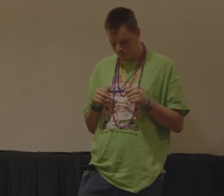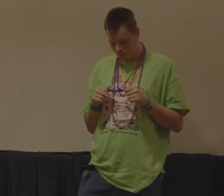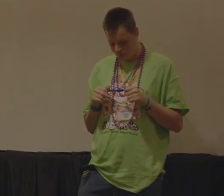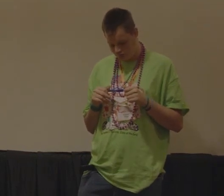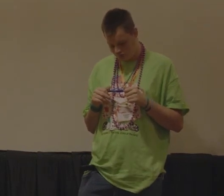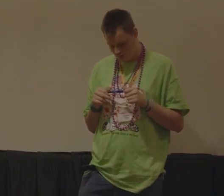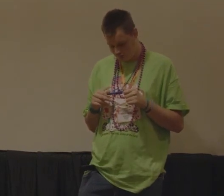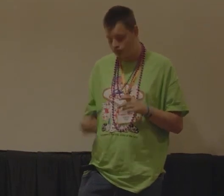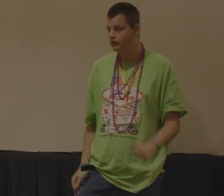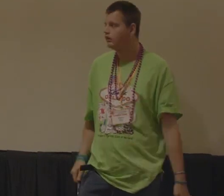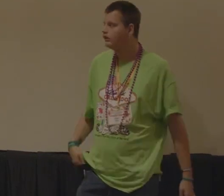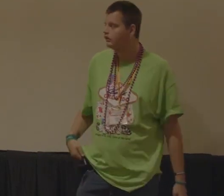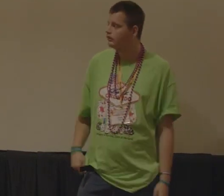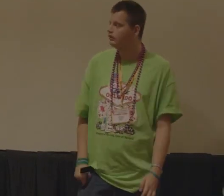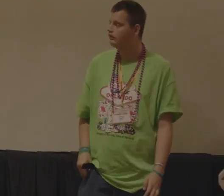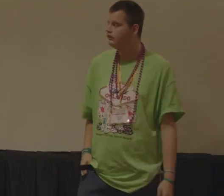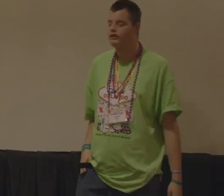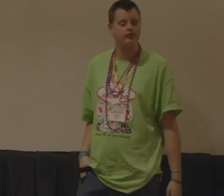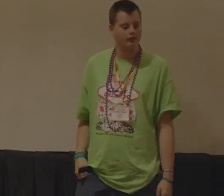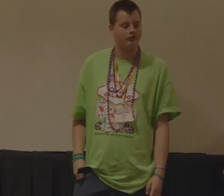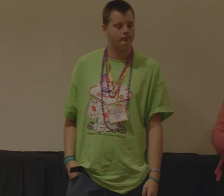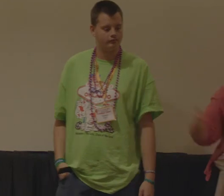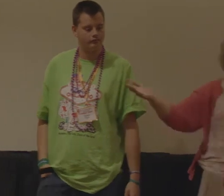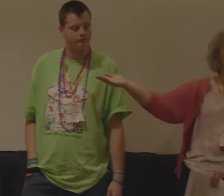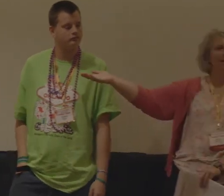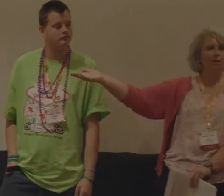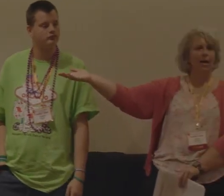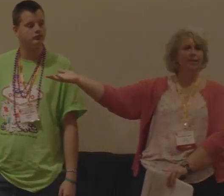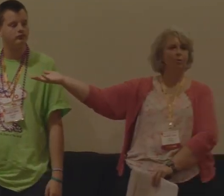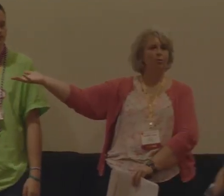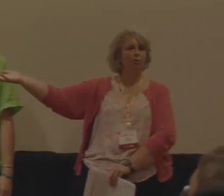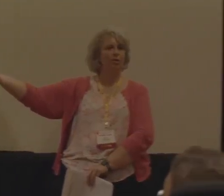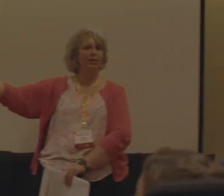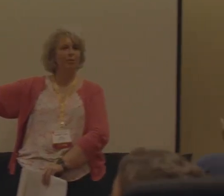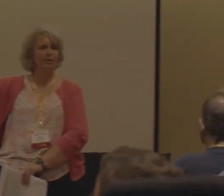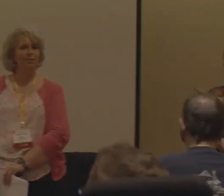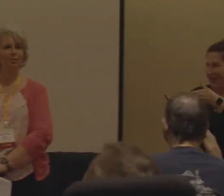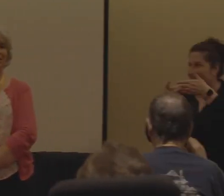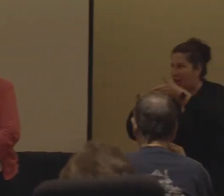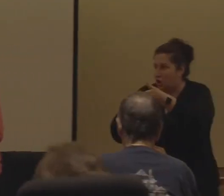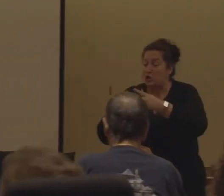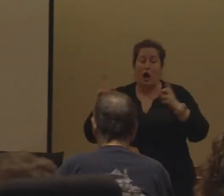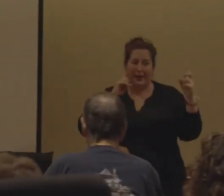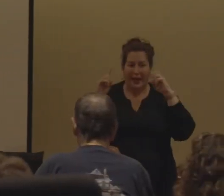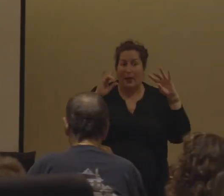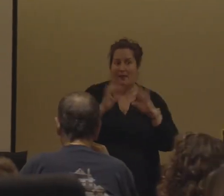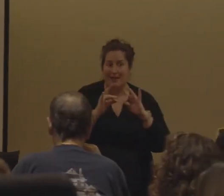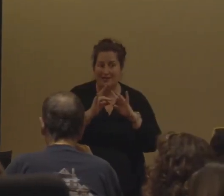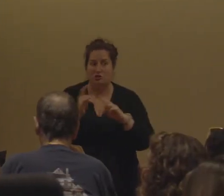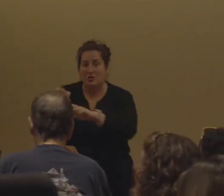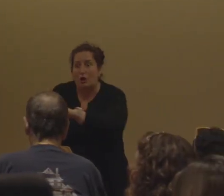solution. But I just thought of it 2 days ago. So. See? Now you See? can spread that My leaders are statewide. starting to hear the message, so it's